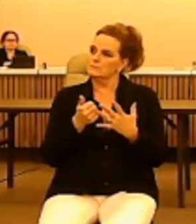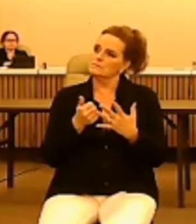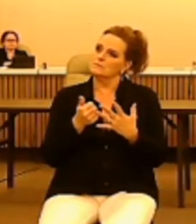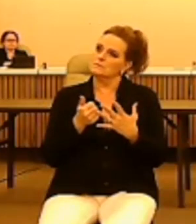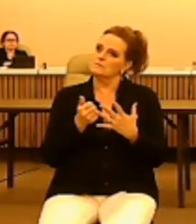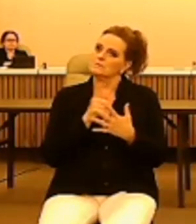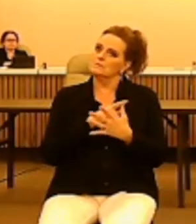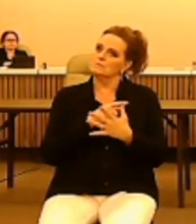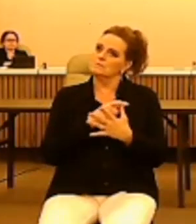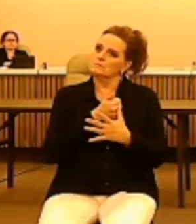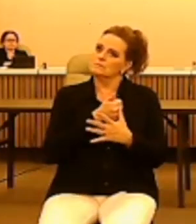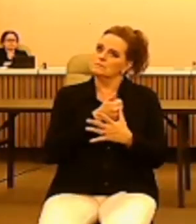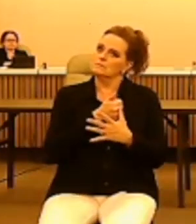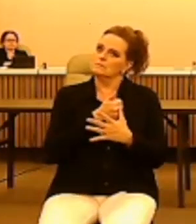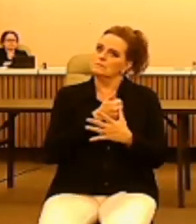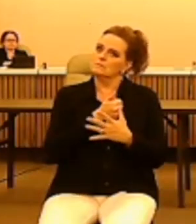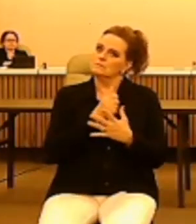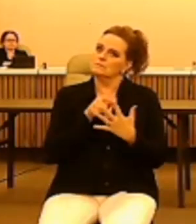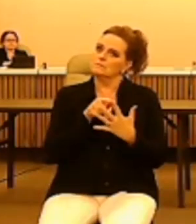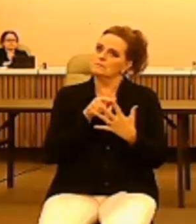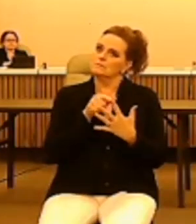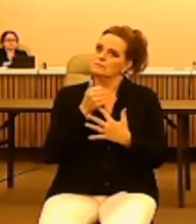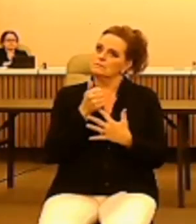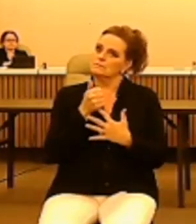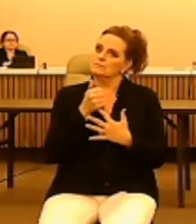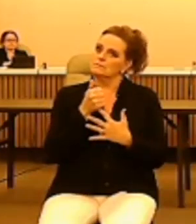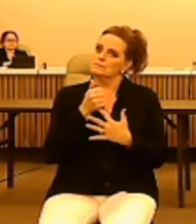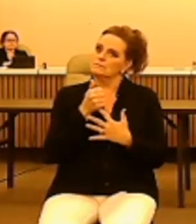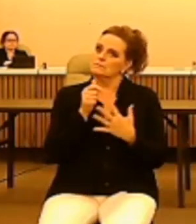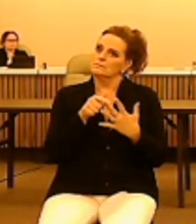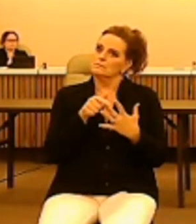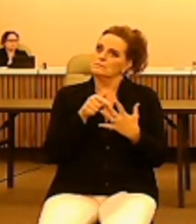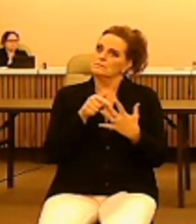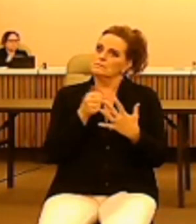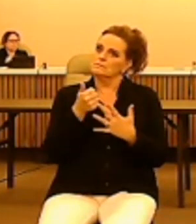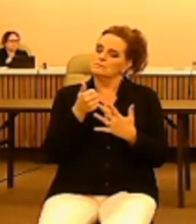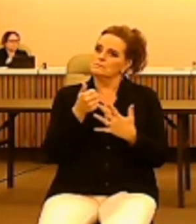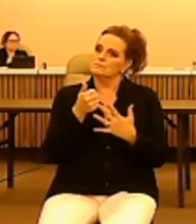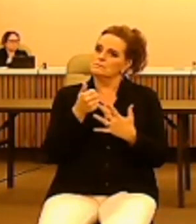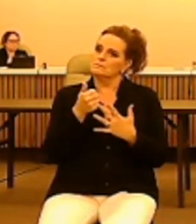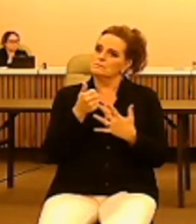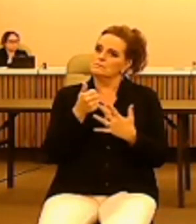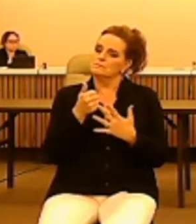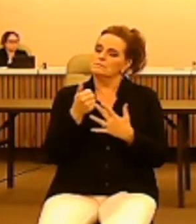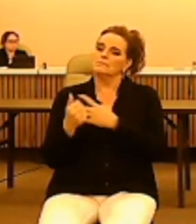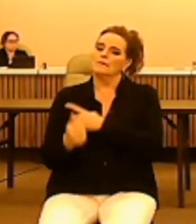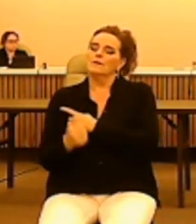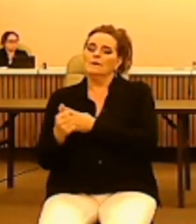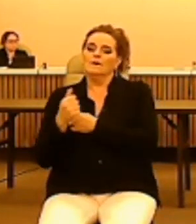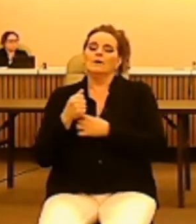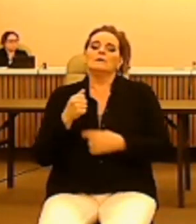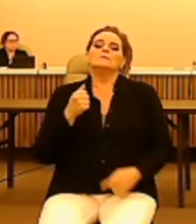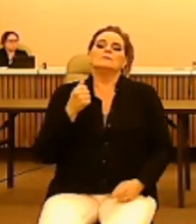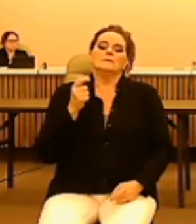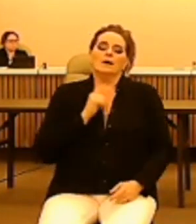Councilmember Page, Aye. Councilmember Belanca, Aye. Supervisor Schultz. Aye. Supervisor Schultz and fellow